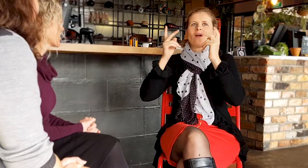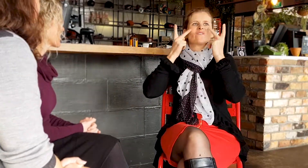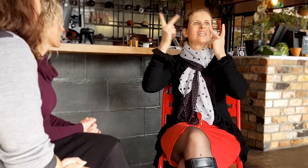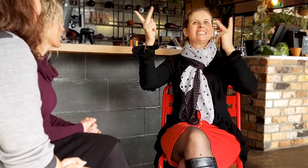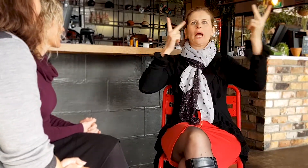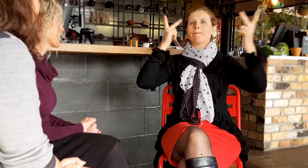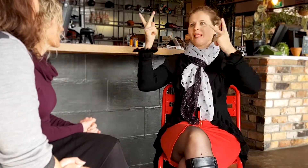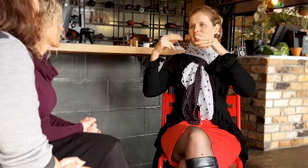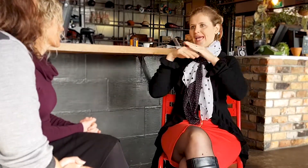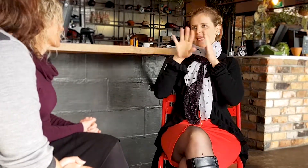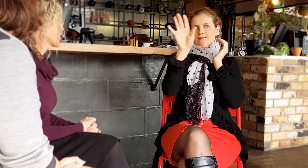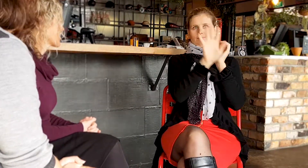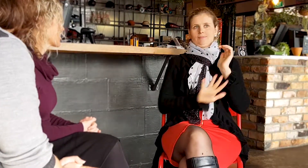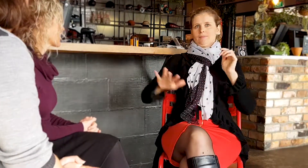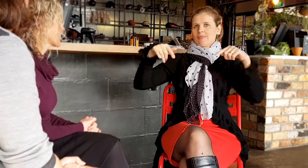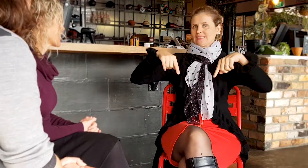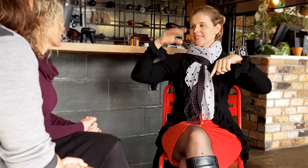for example,